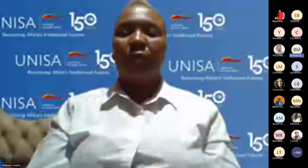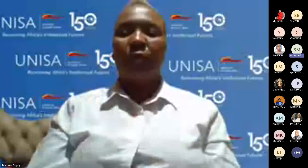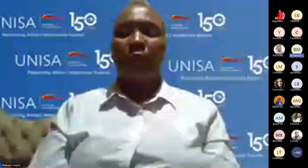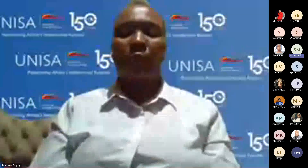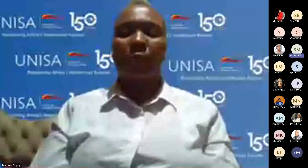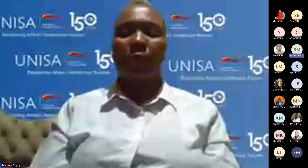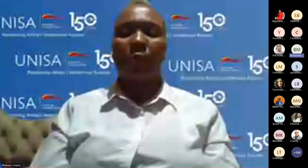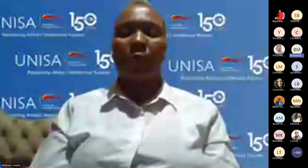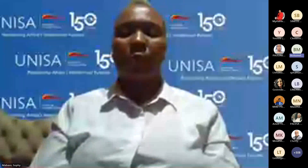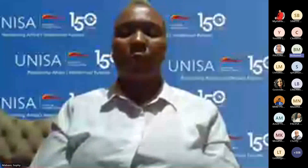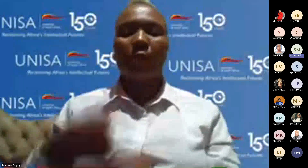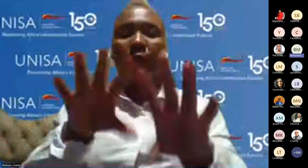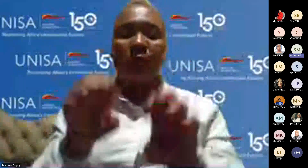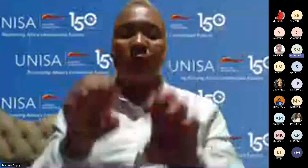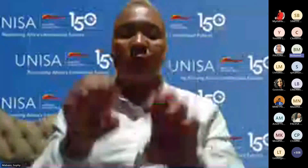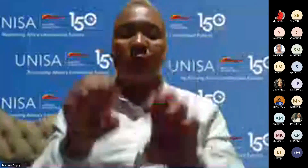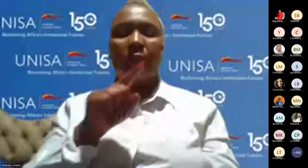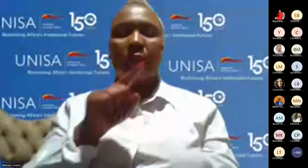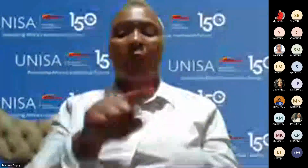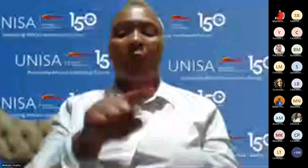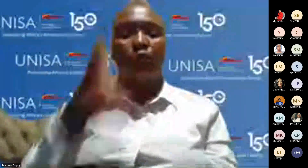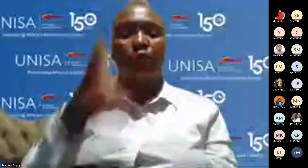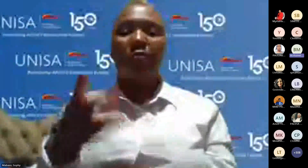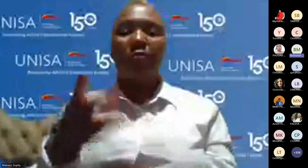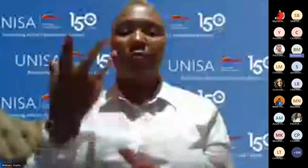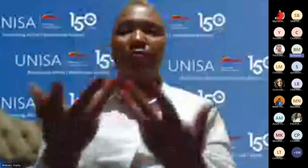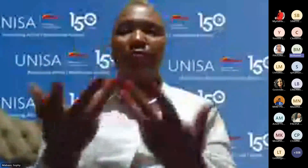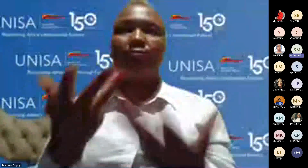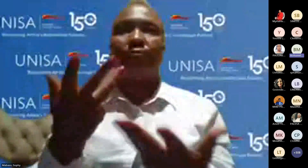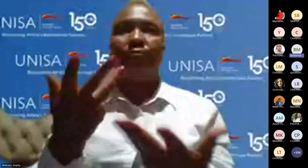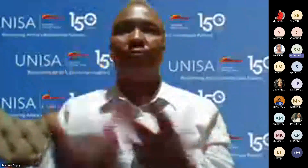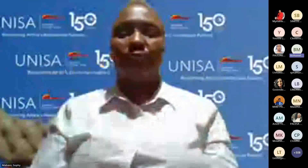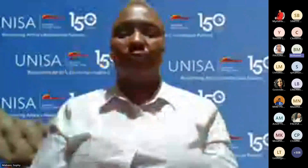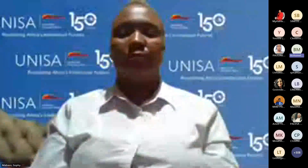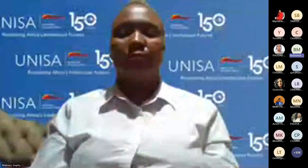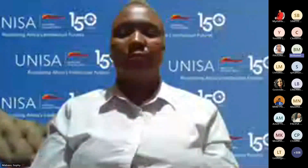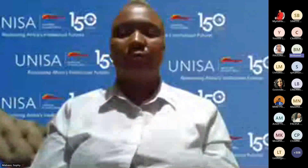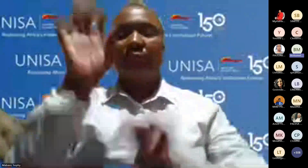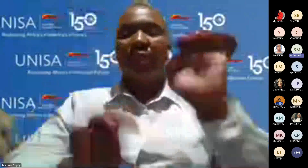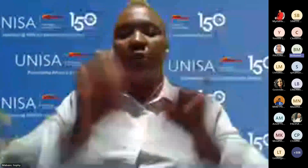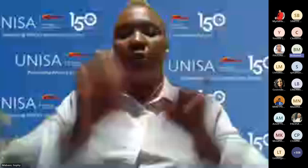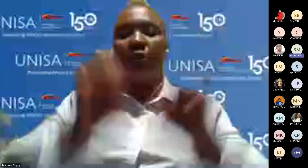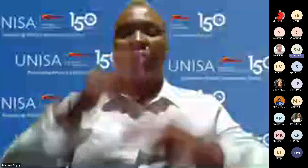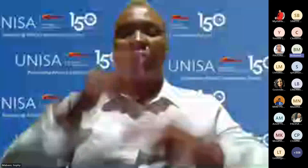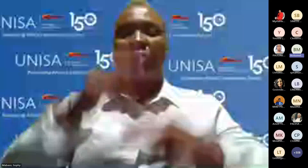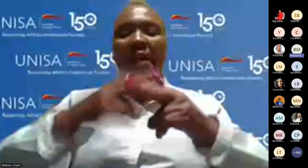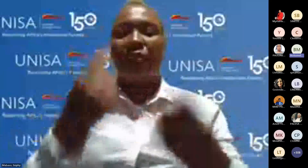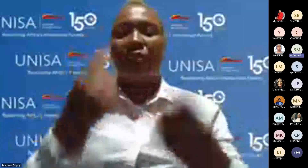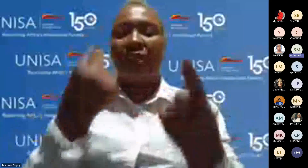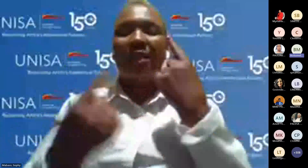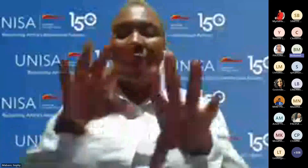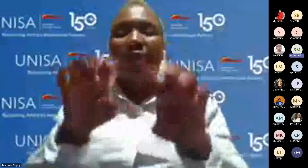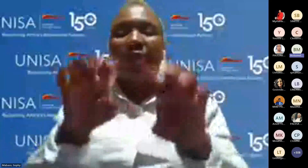exams, is there gonna be a declaration at the end of each and every exam? And my second question would